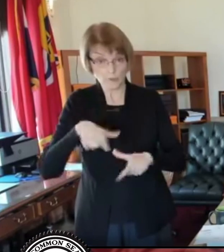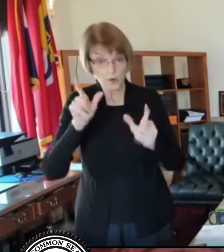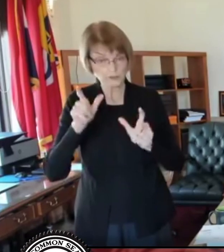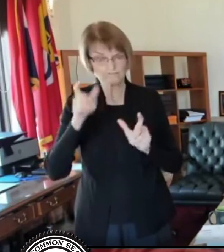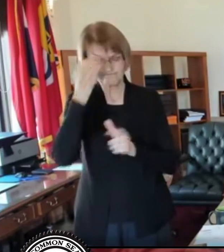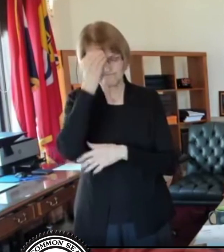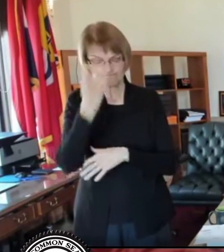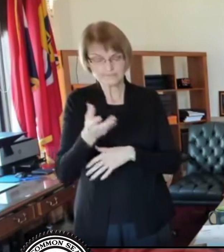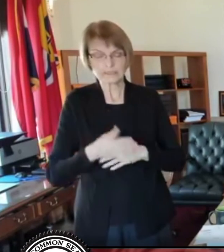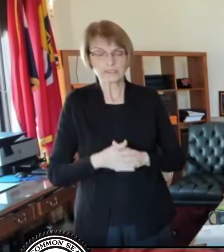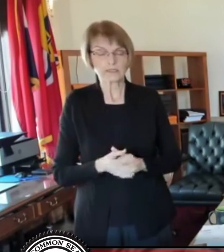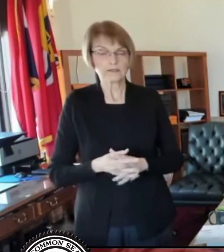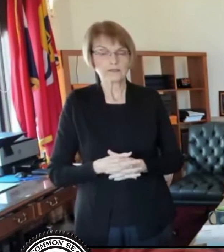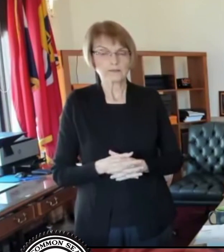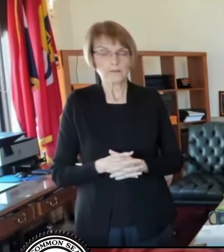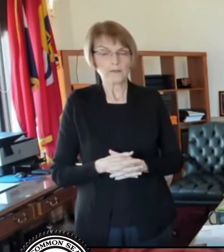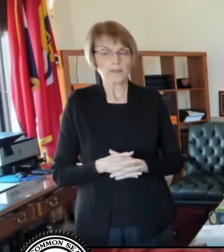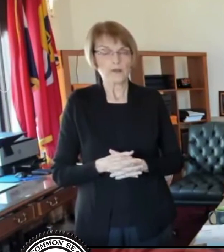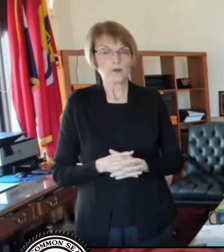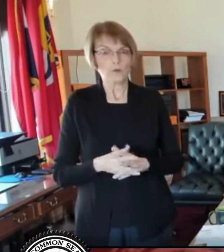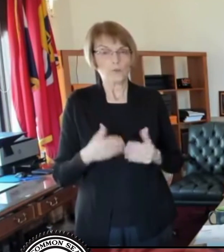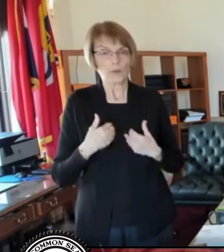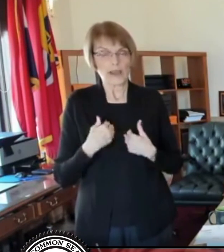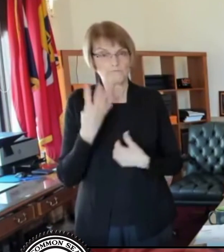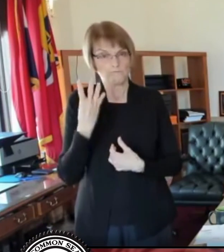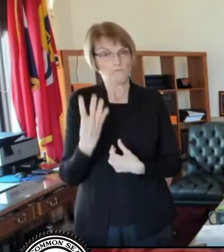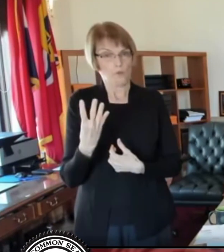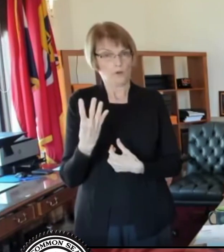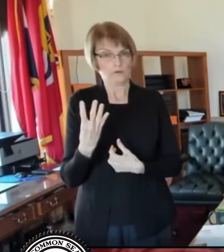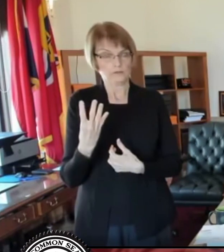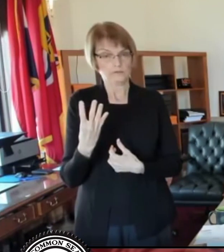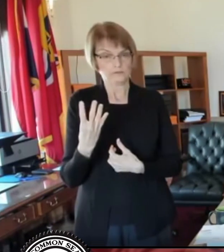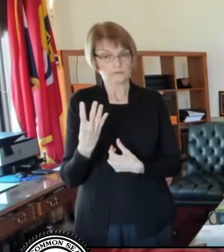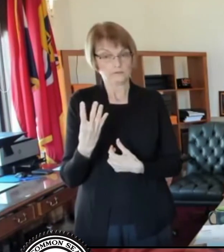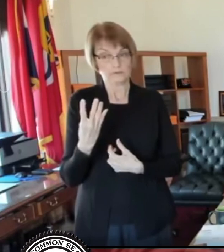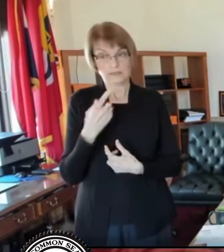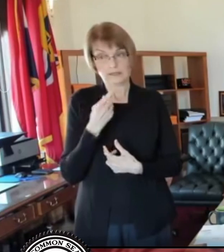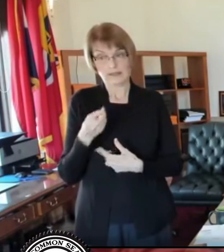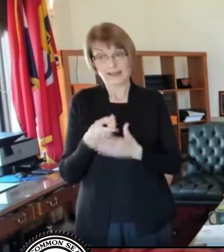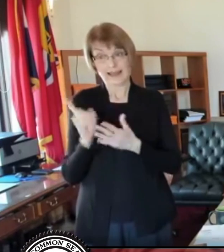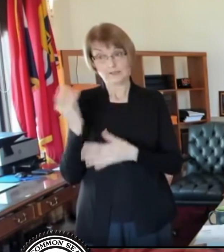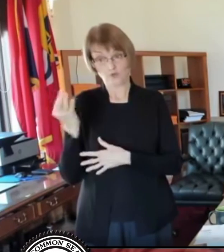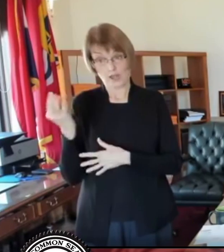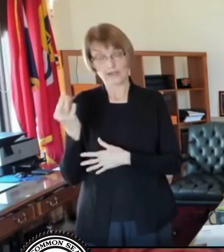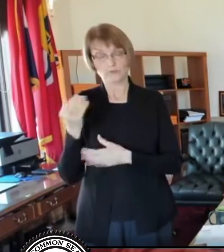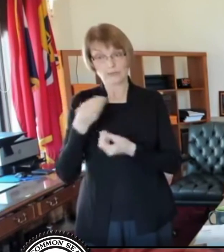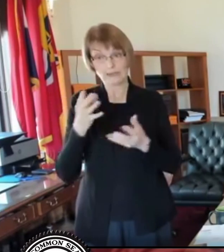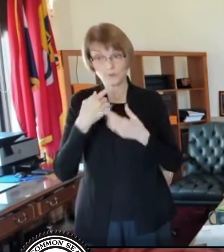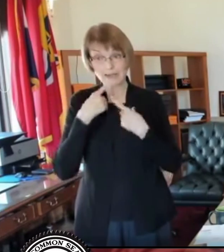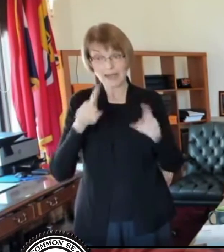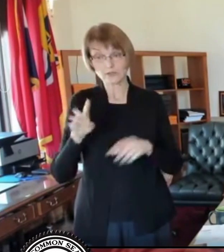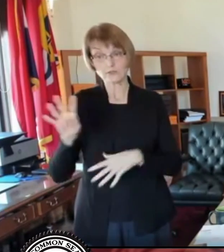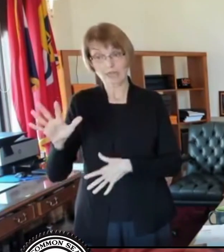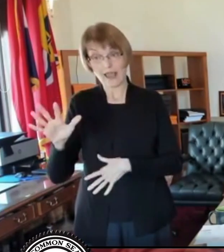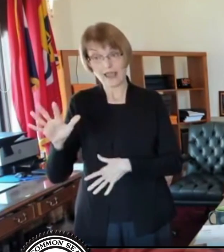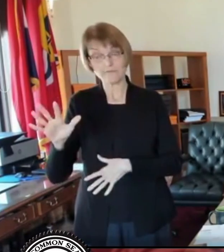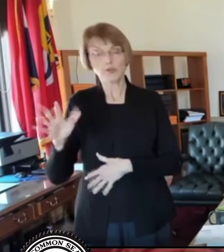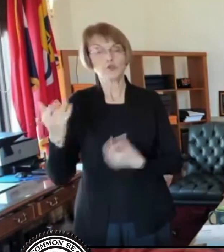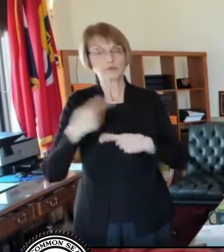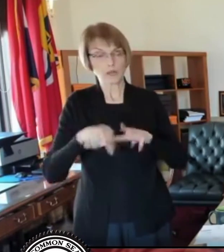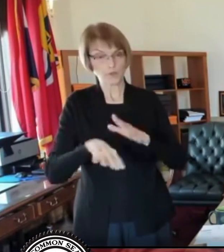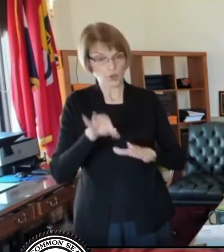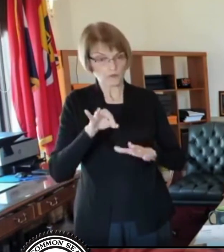are 4. On Friday it was 5, but one is not participating. We learned